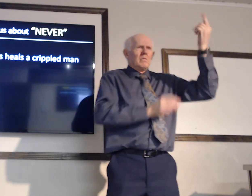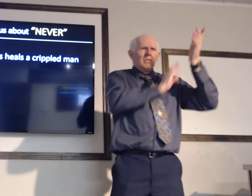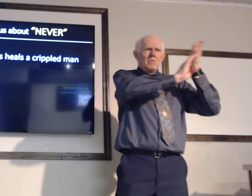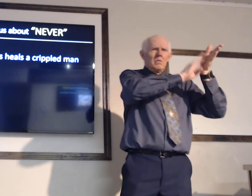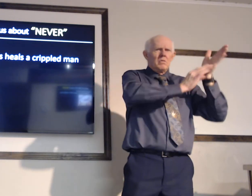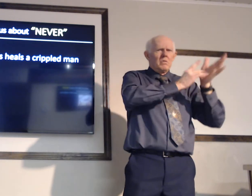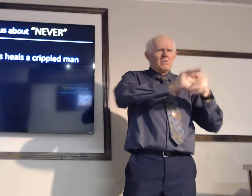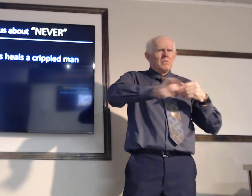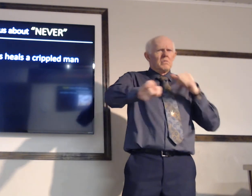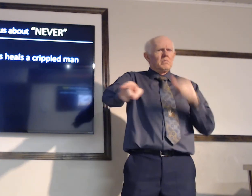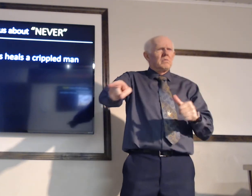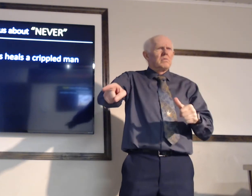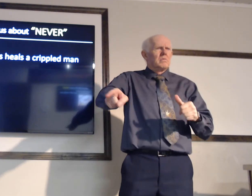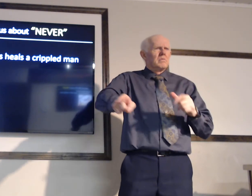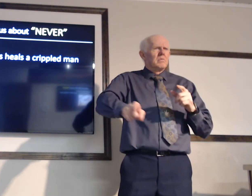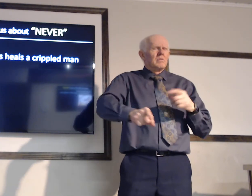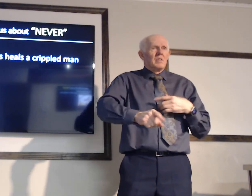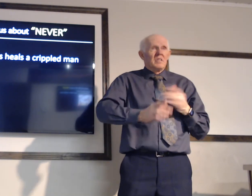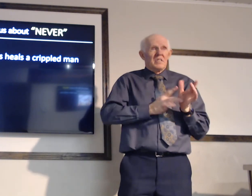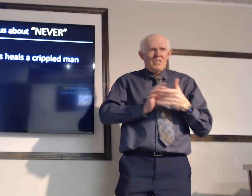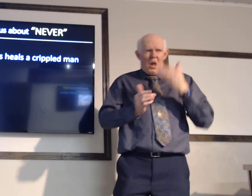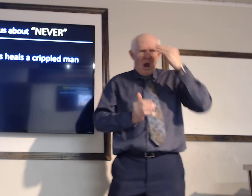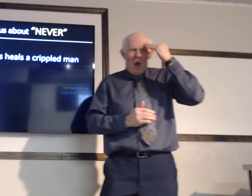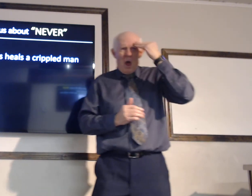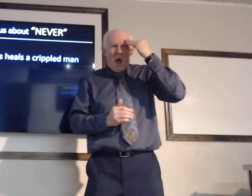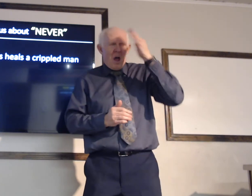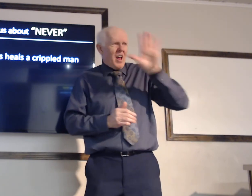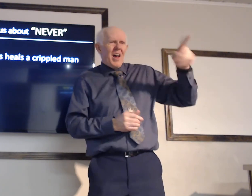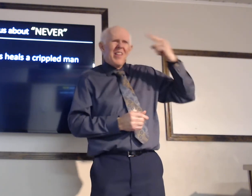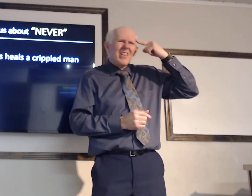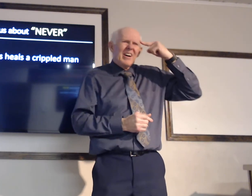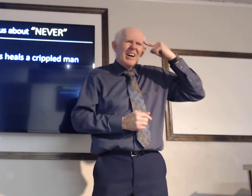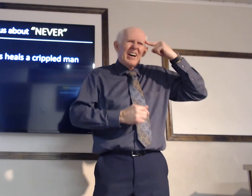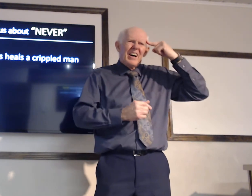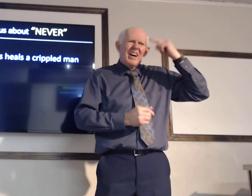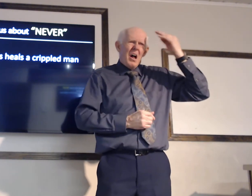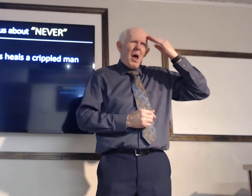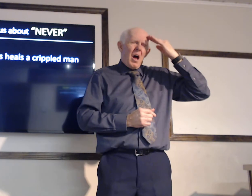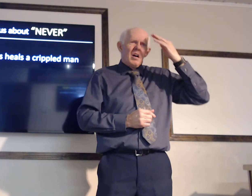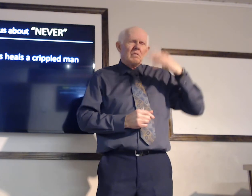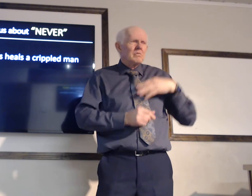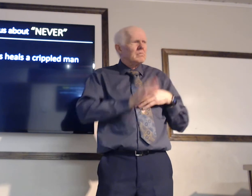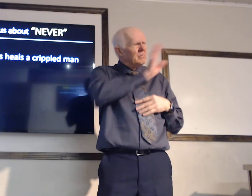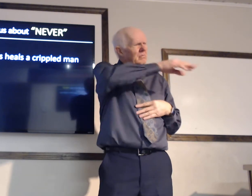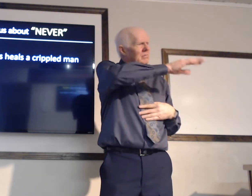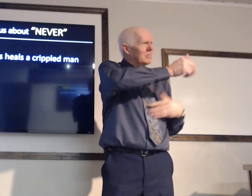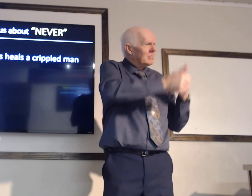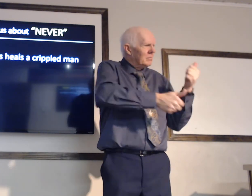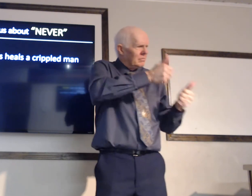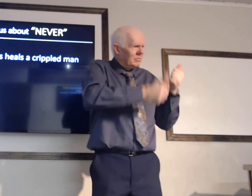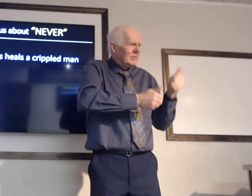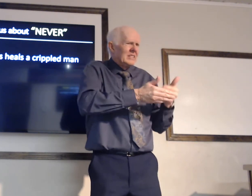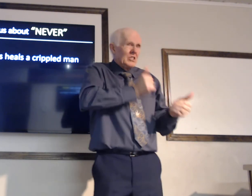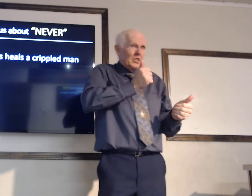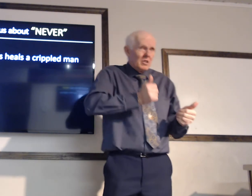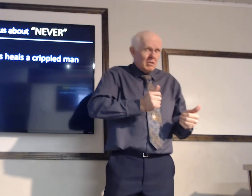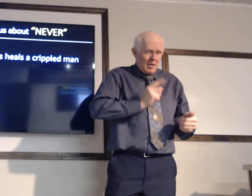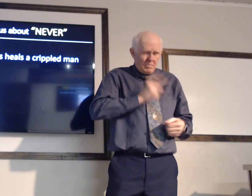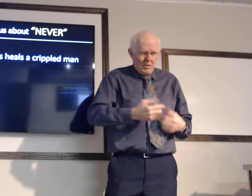"Who do you think you are, God, that you can forgive sins?" Jesus knew their thoughts. And he said, "Which is